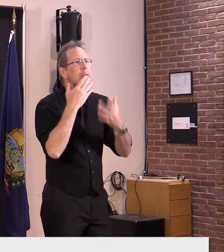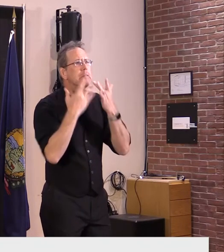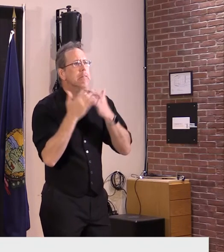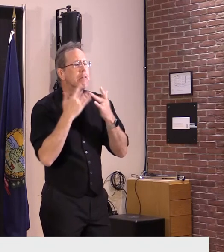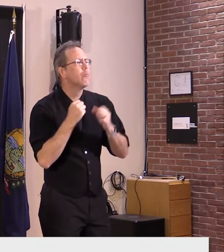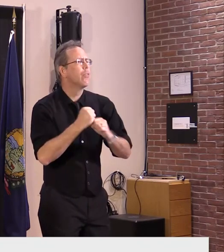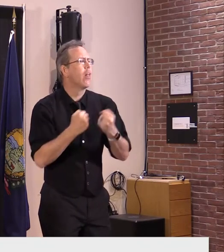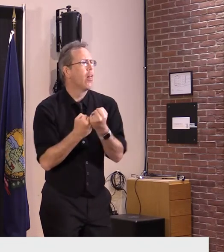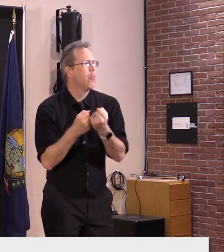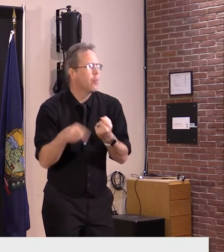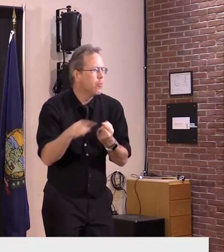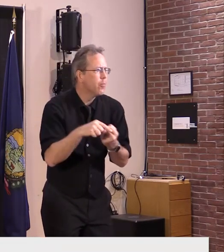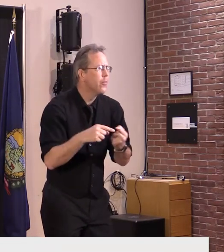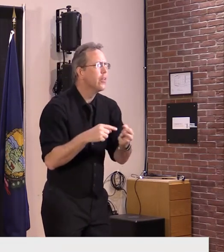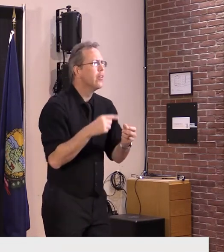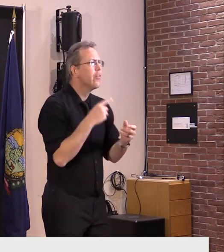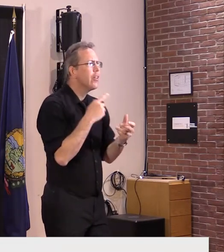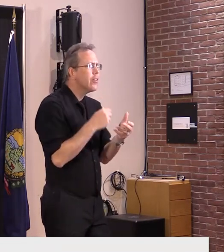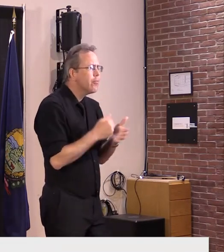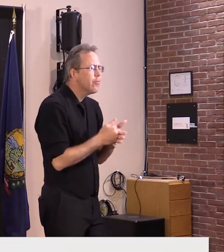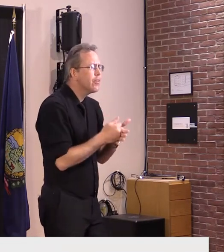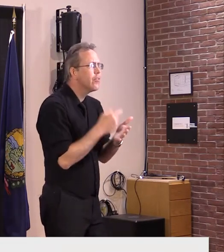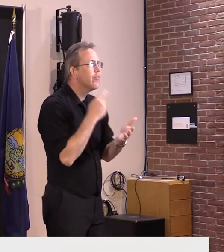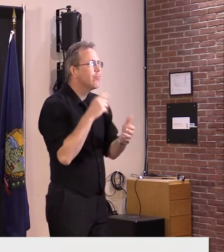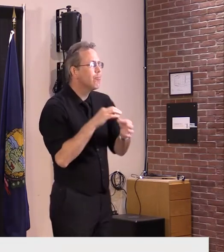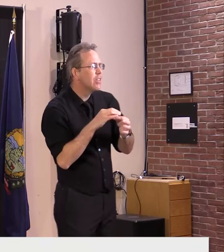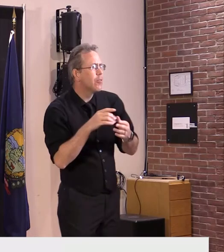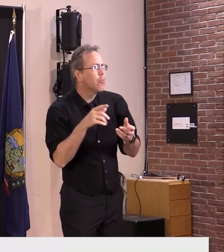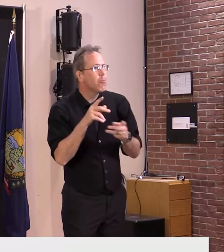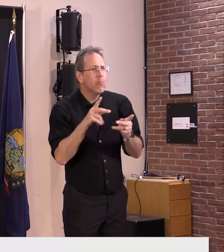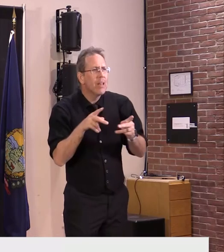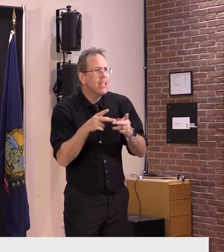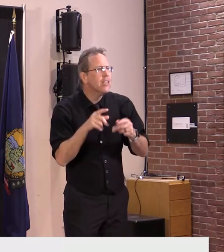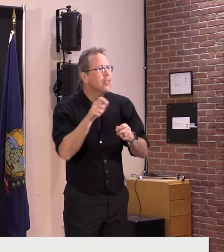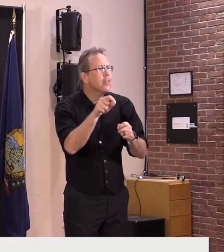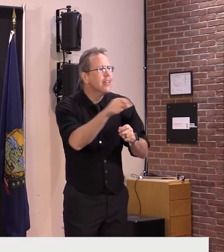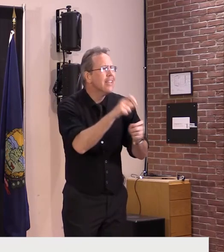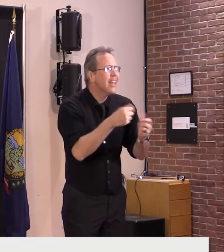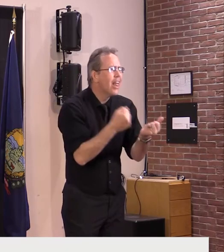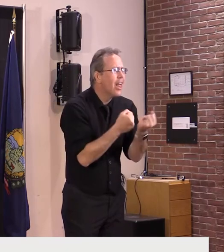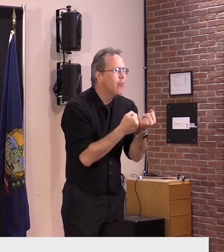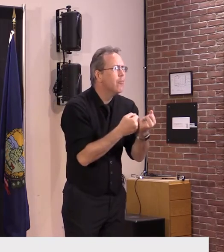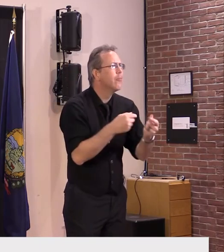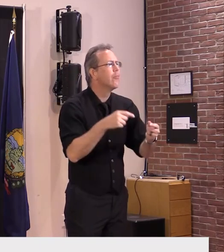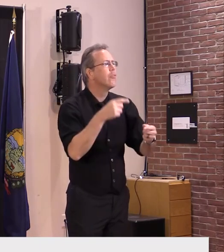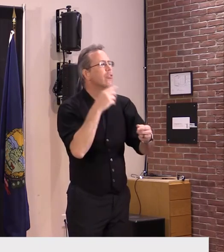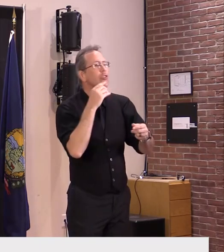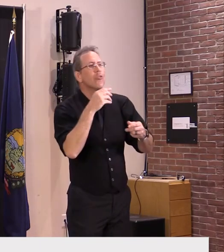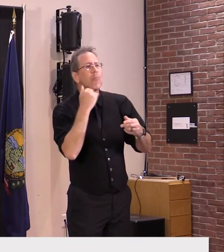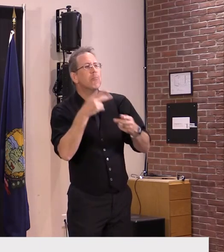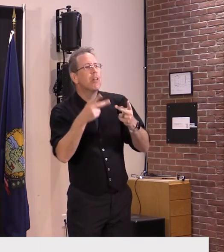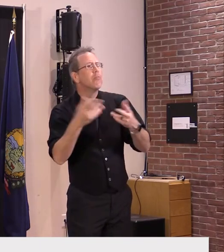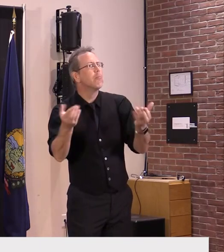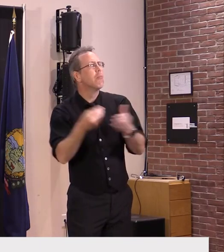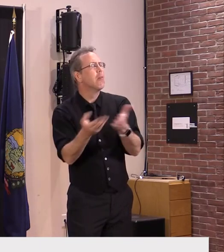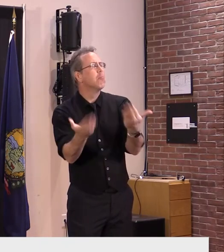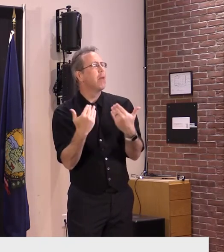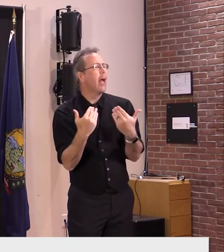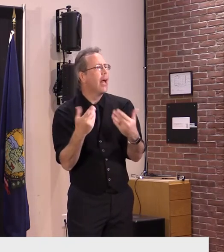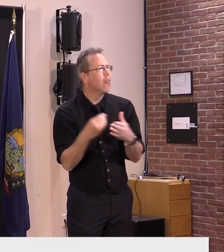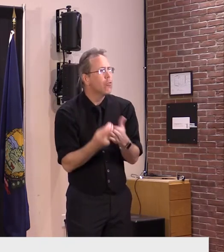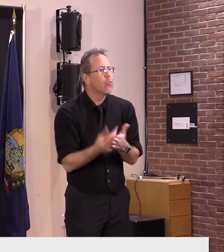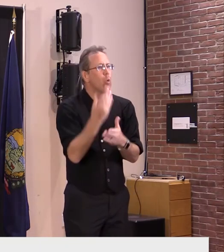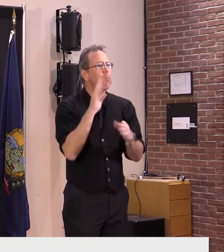particular, into play so that we get the best return on investment is something that we're going to be focusing on.